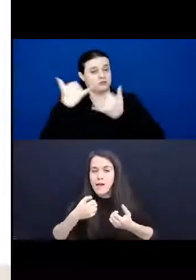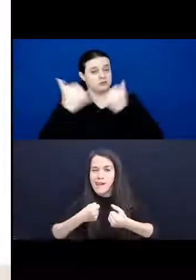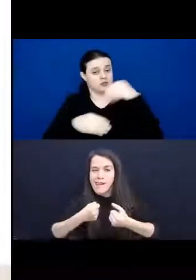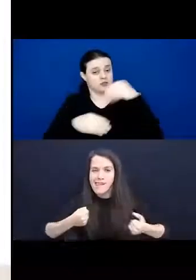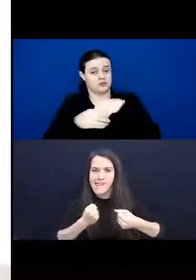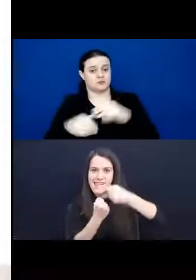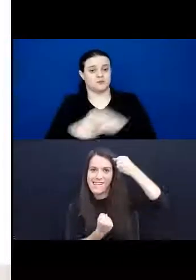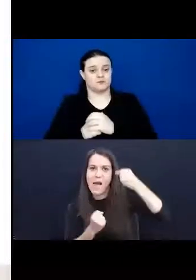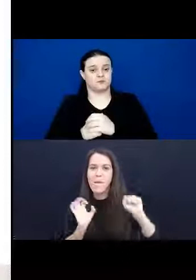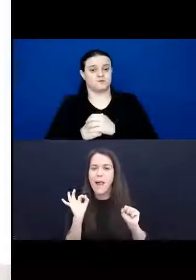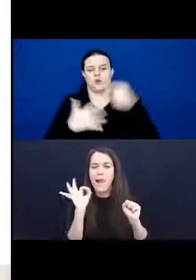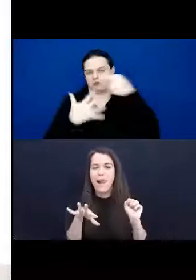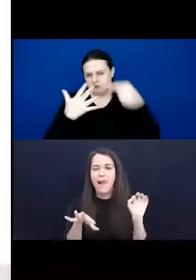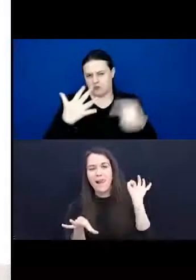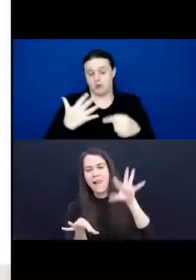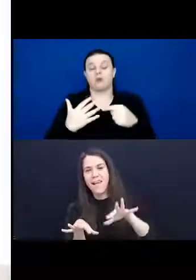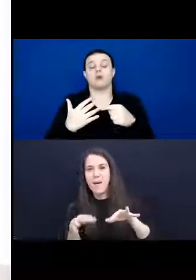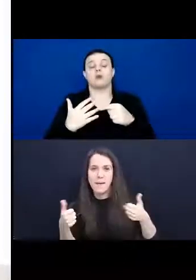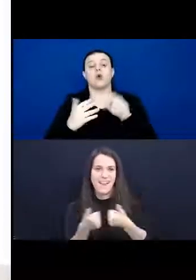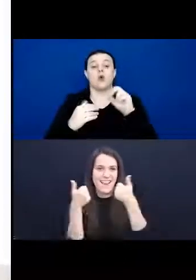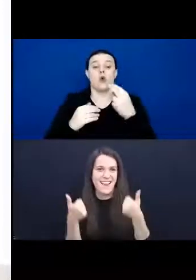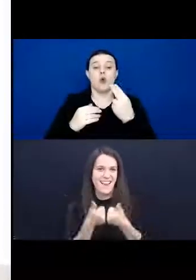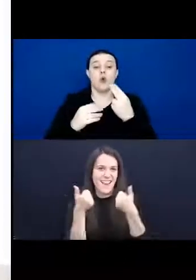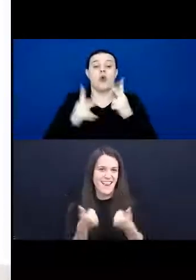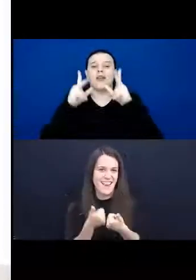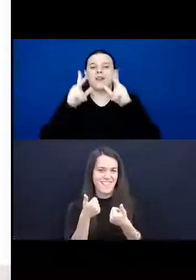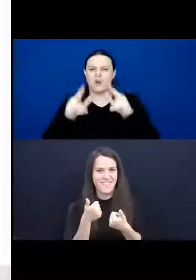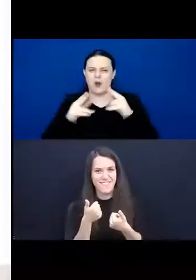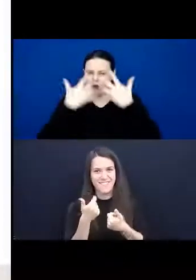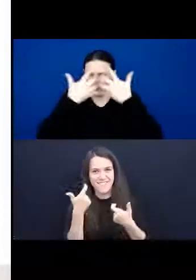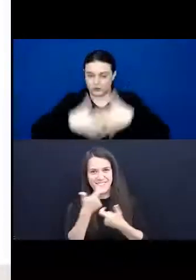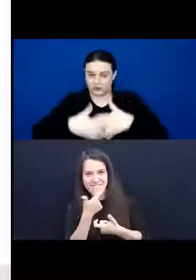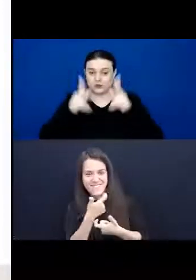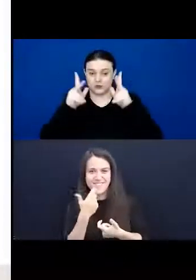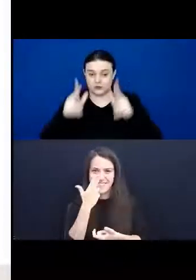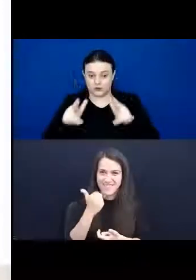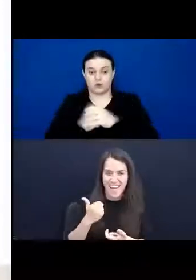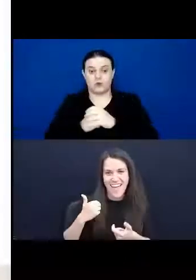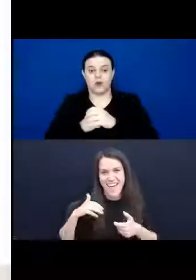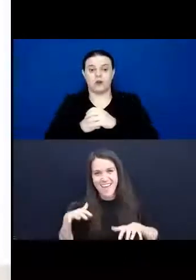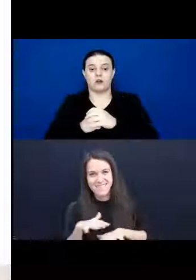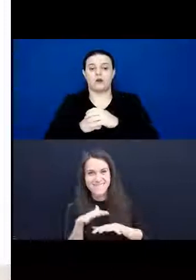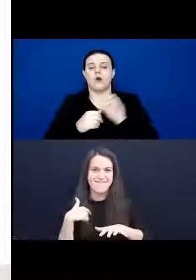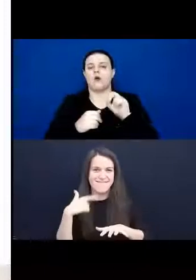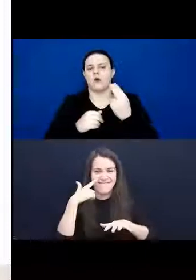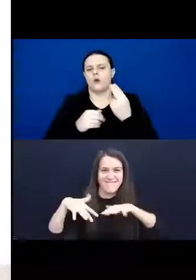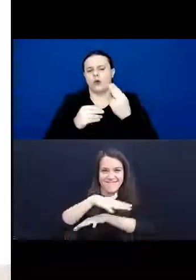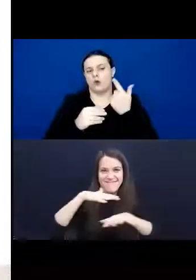game elements or game principles in serious or non-game